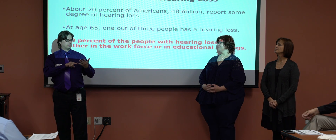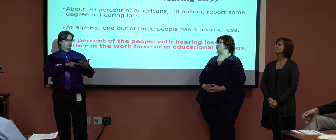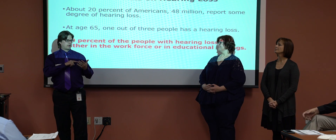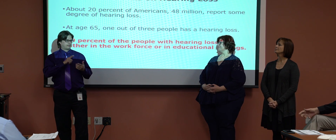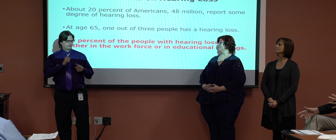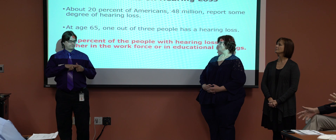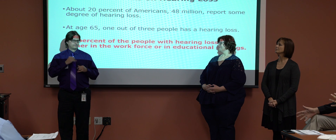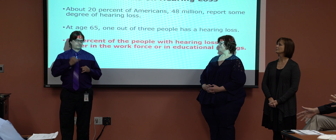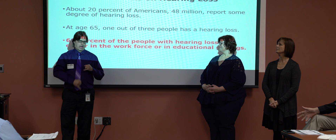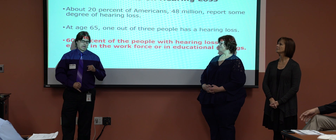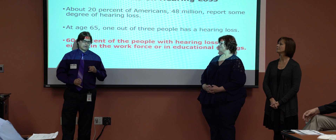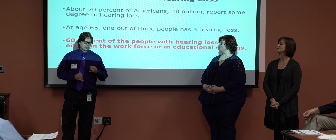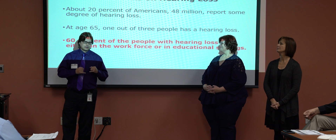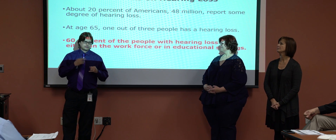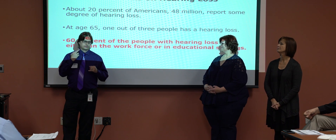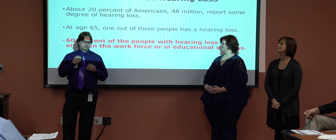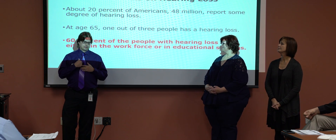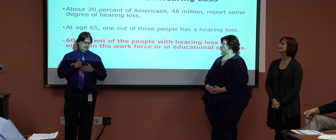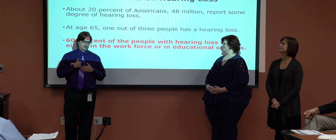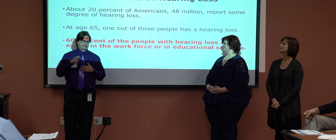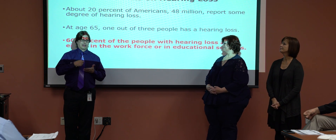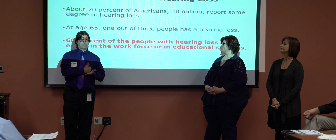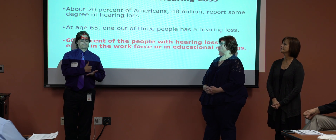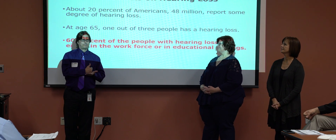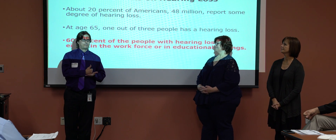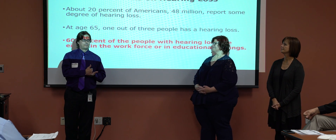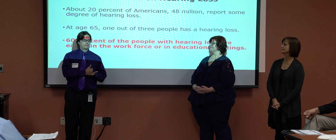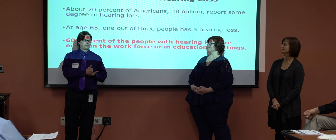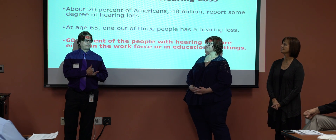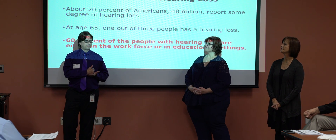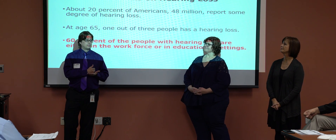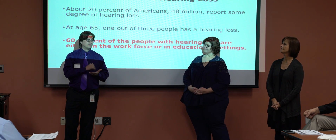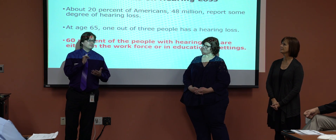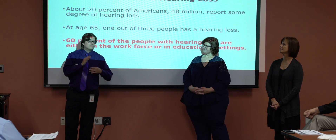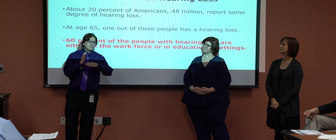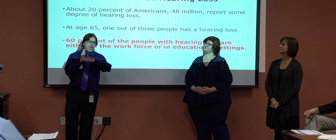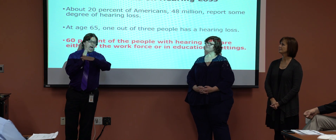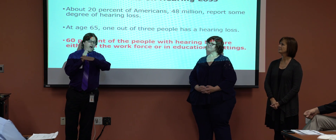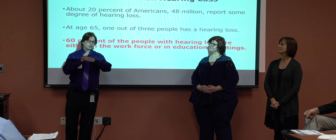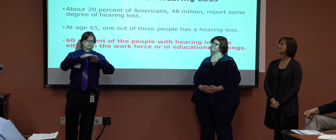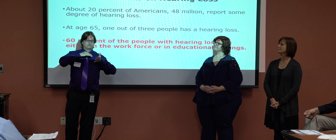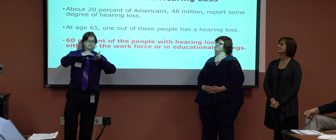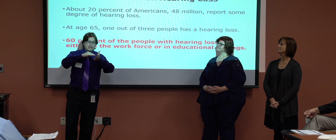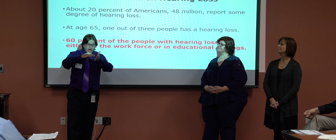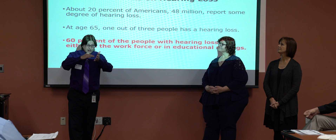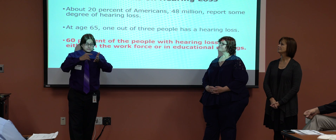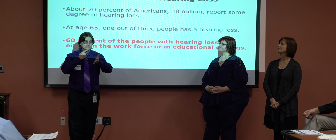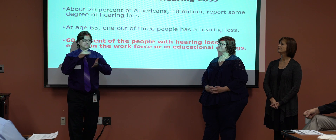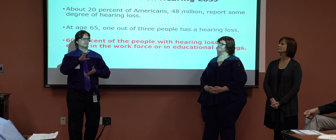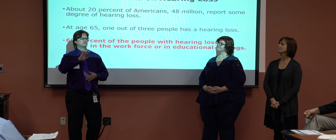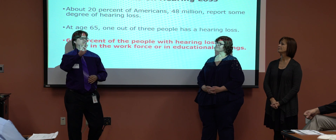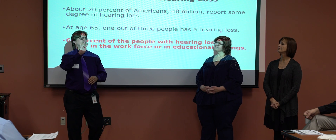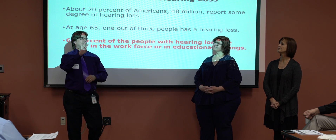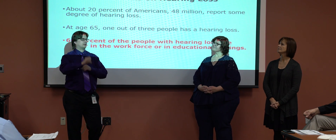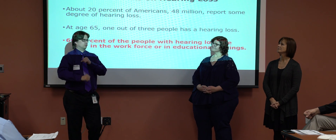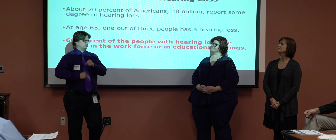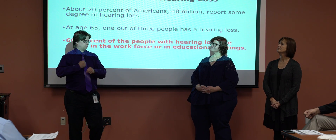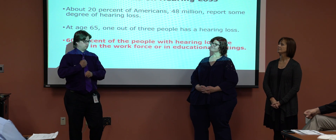friends anymore. You'll see a lot of symptoms until finally they reach the point where they have to accept that they need